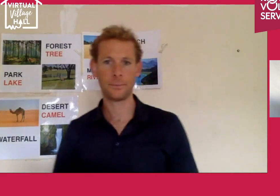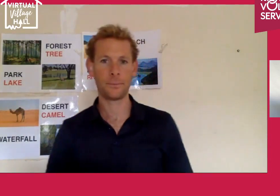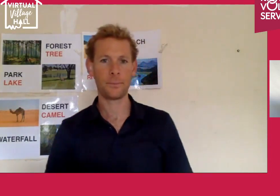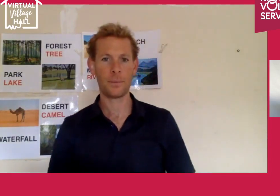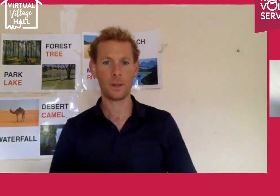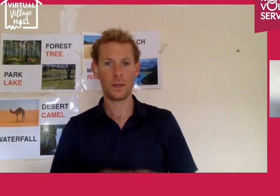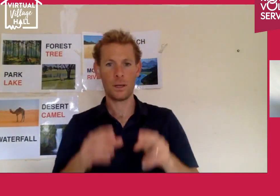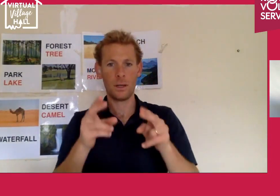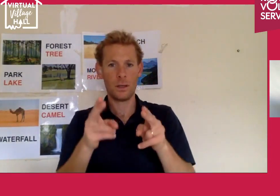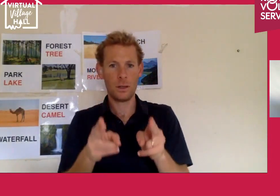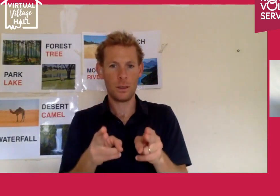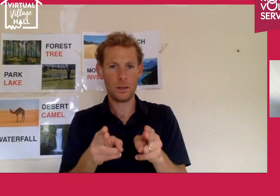River.